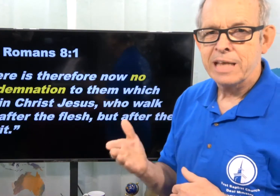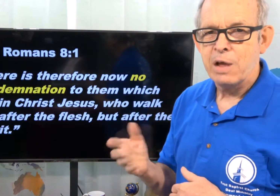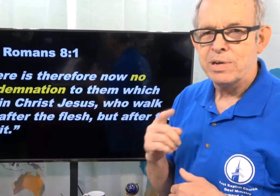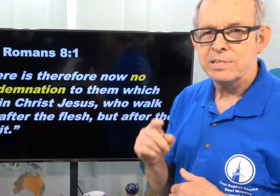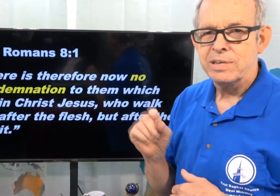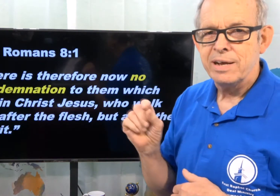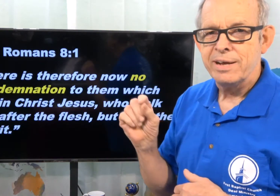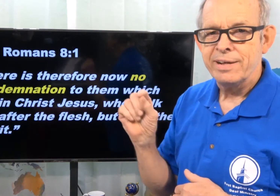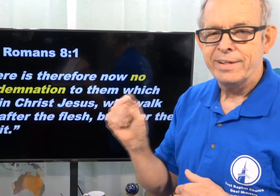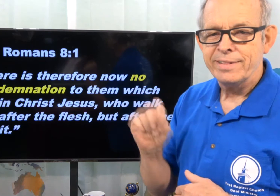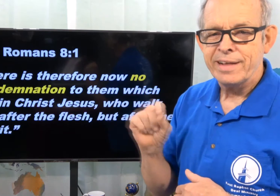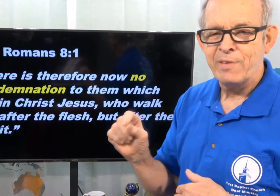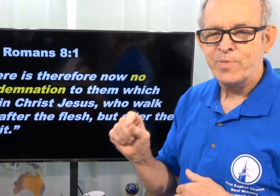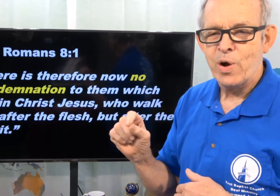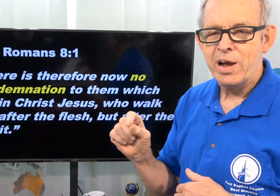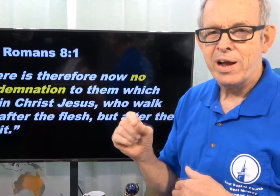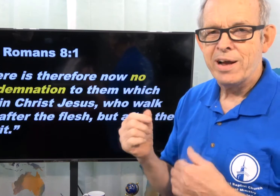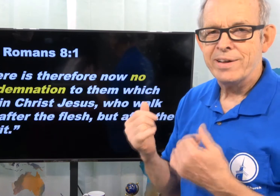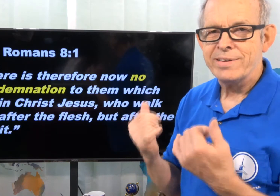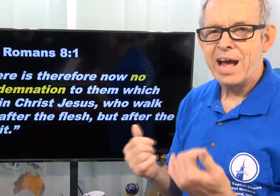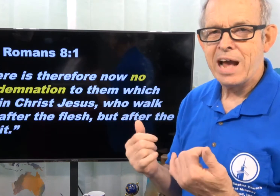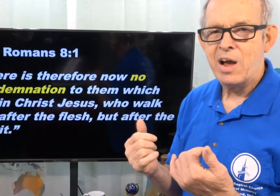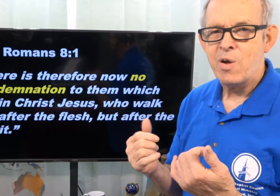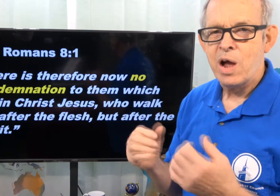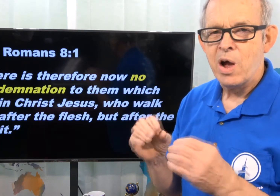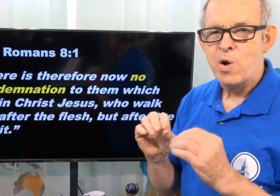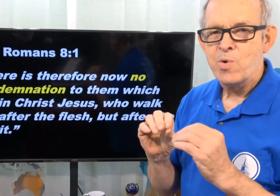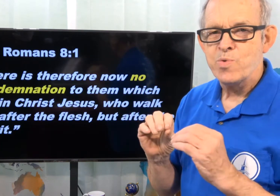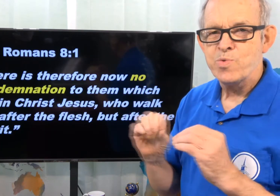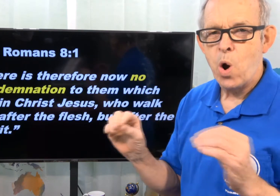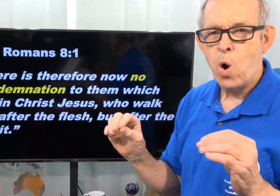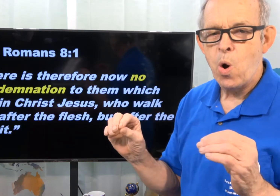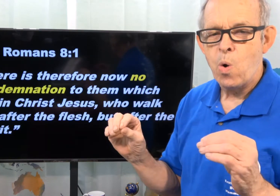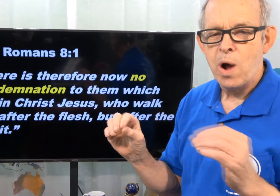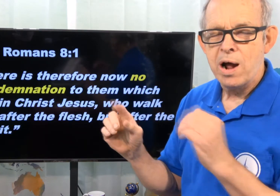There is therefore now no